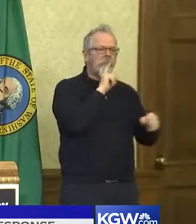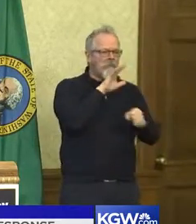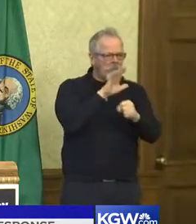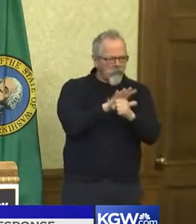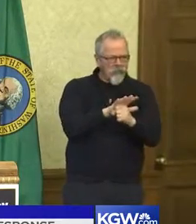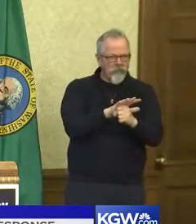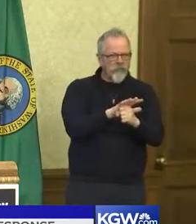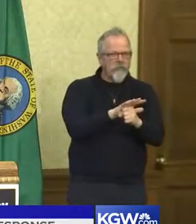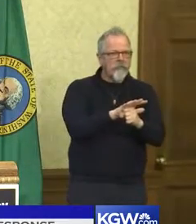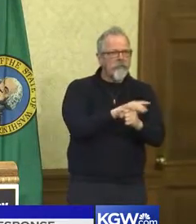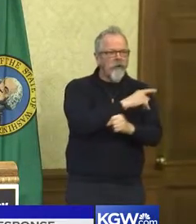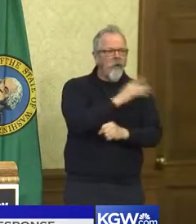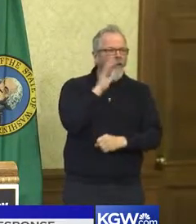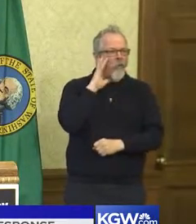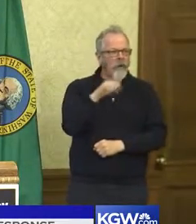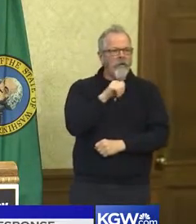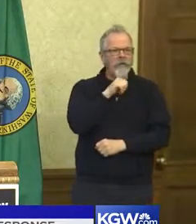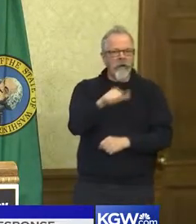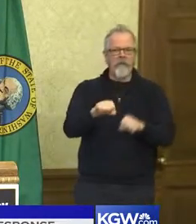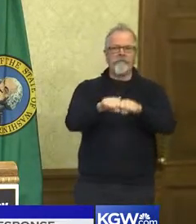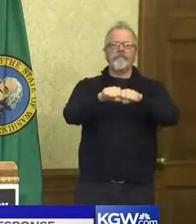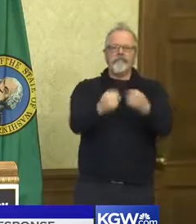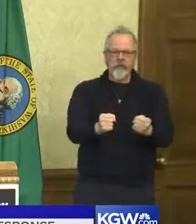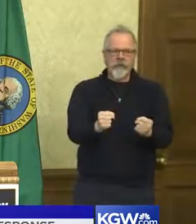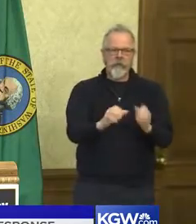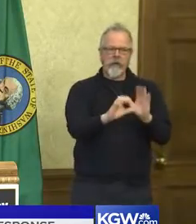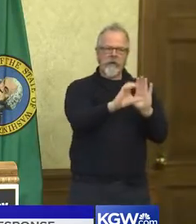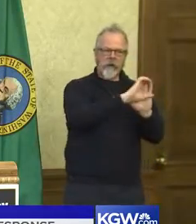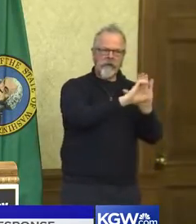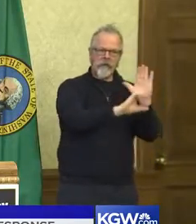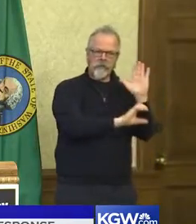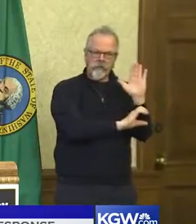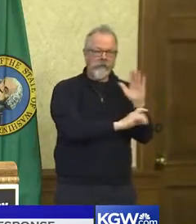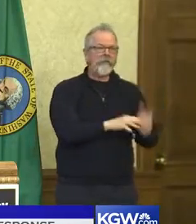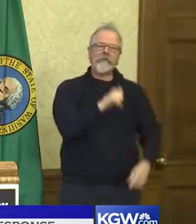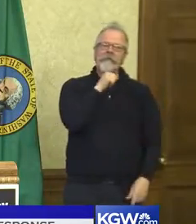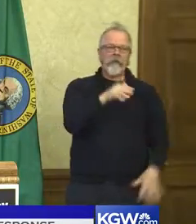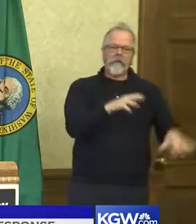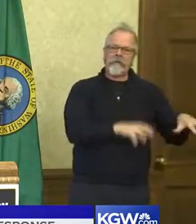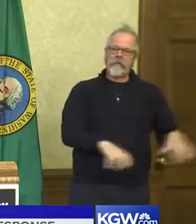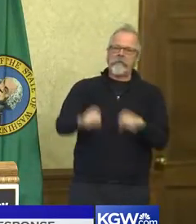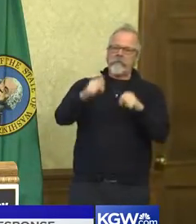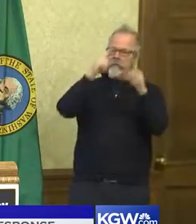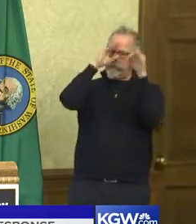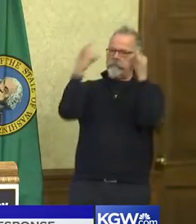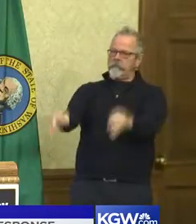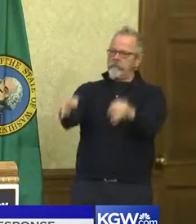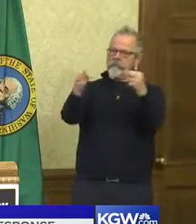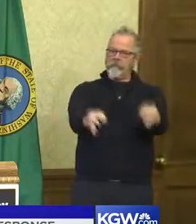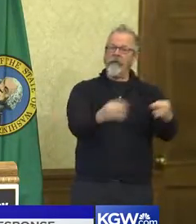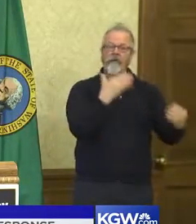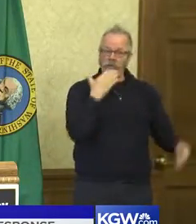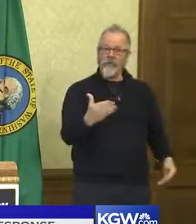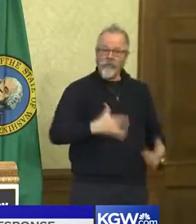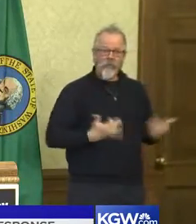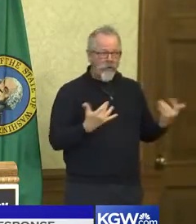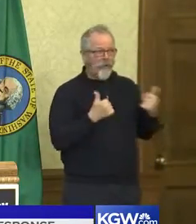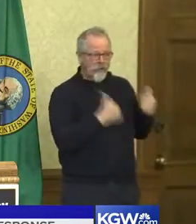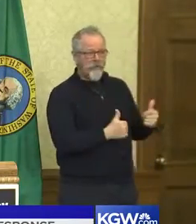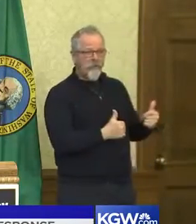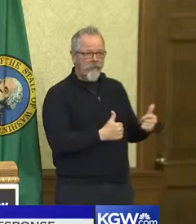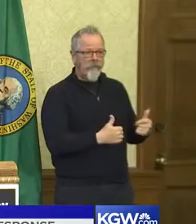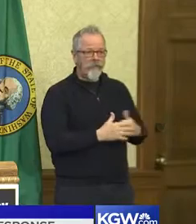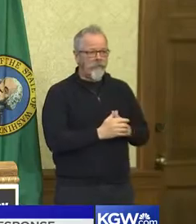our Stay Home, Stay Healthy initiative. He has decided to follow the Constitution, which is always a good